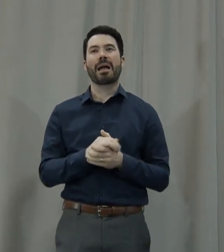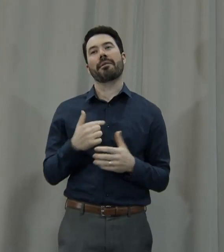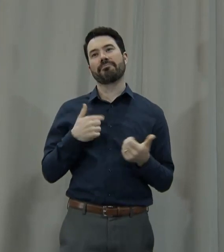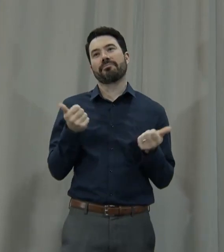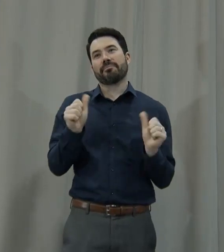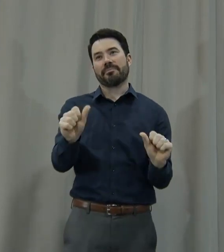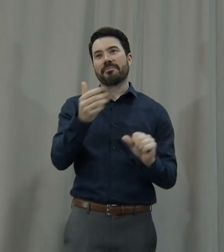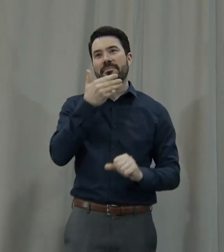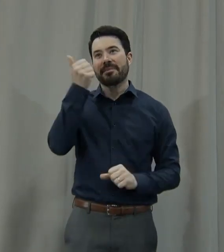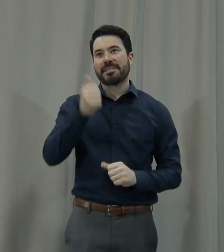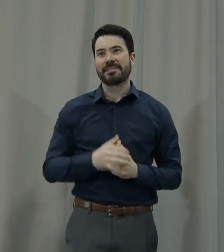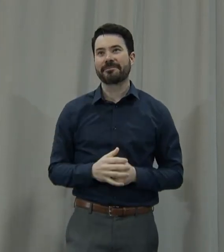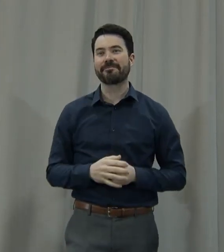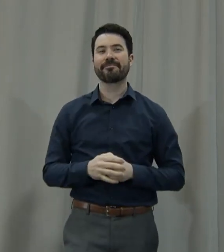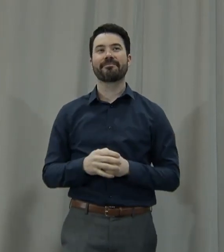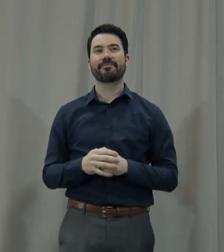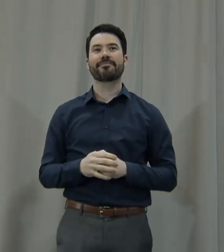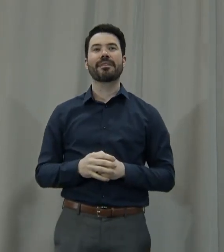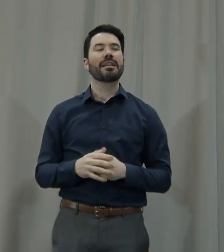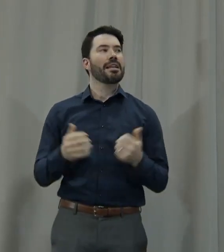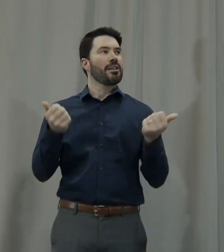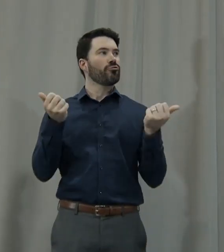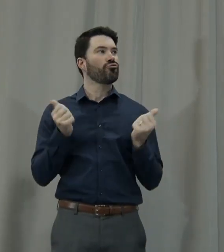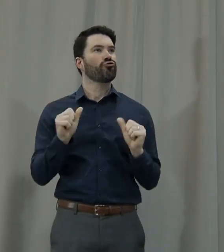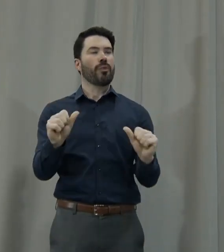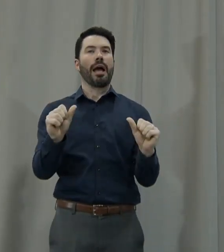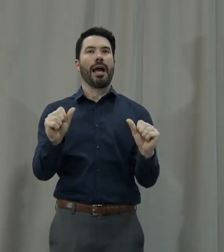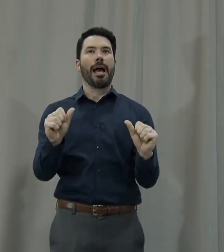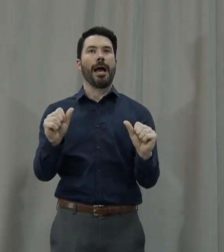my best to set the tone for today,